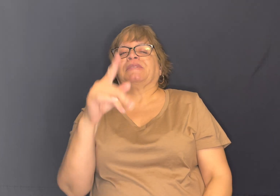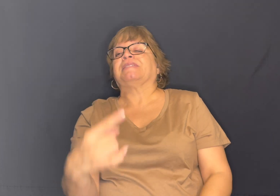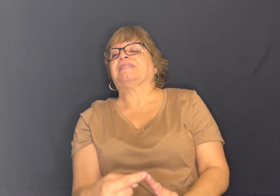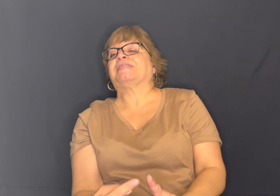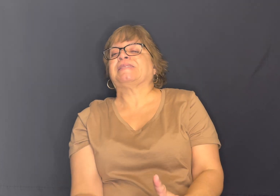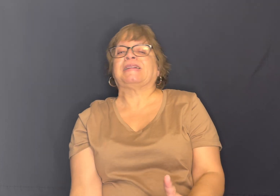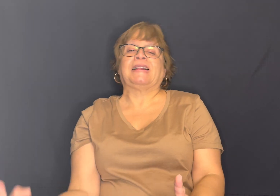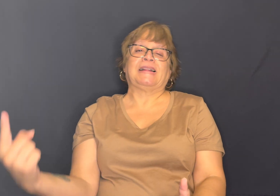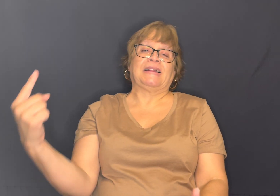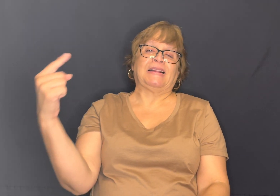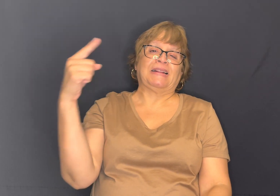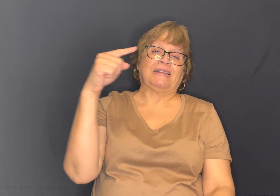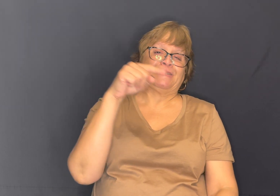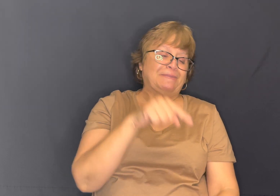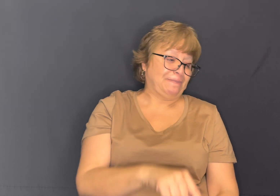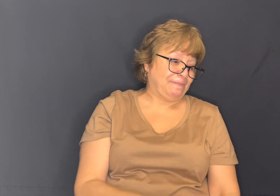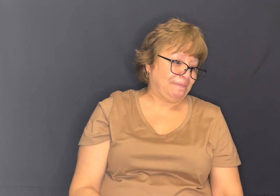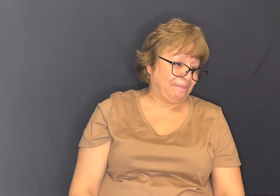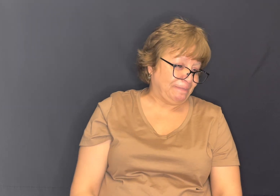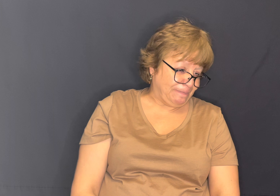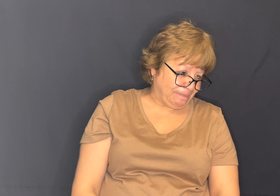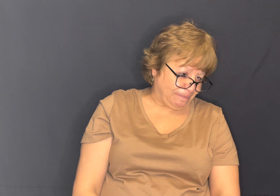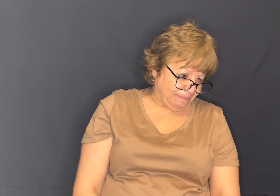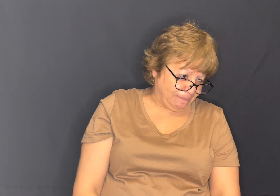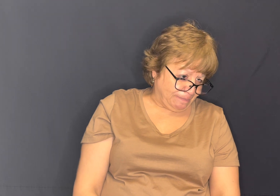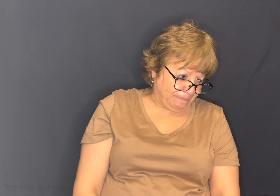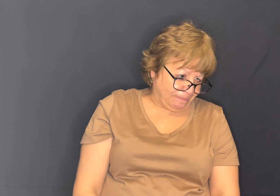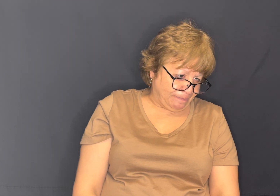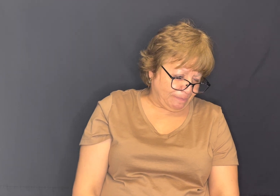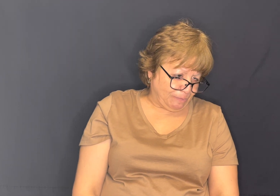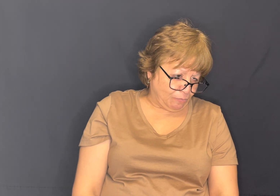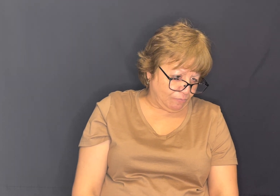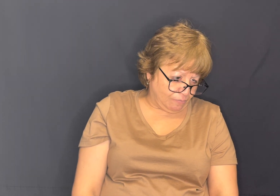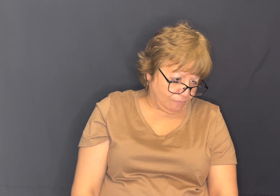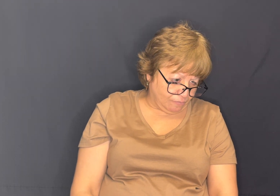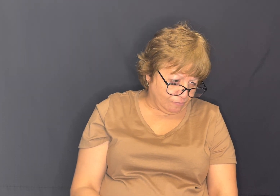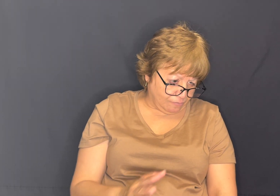Okay? All right. Back to our signs.